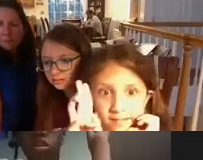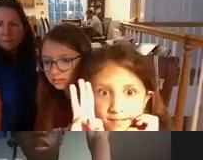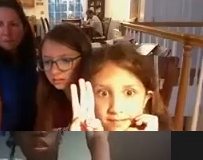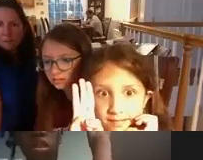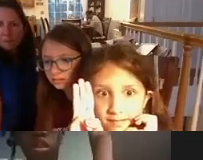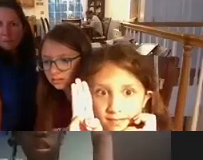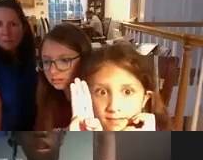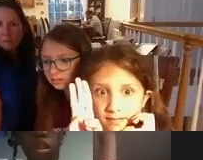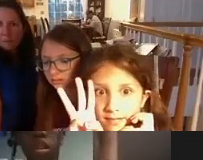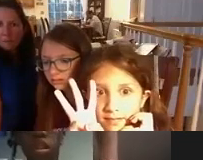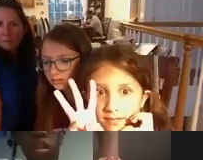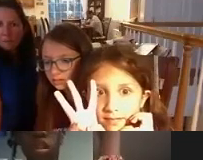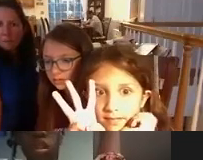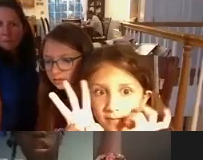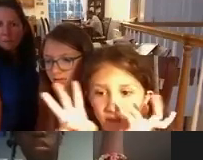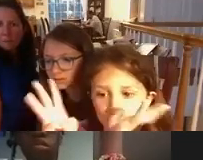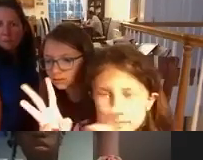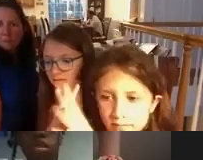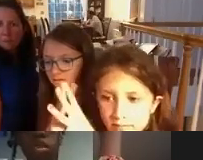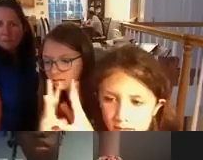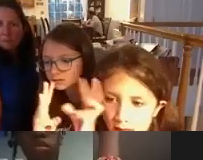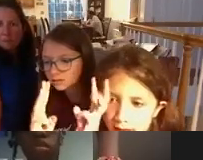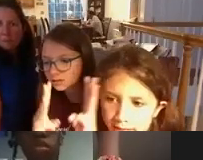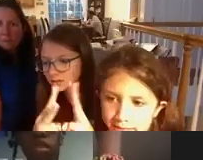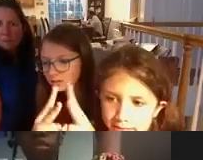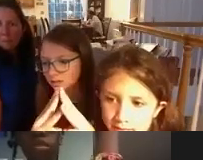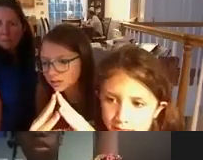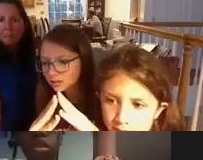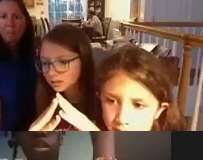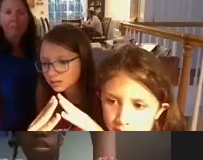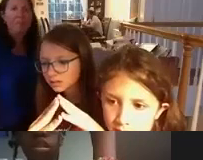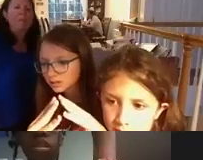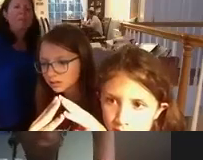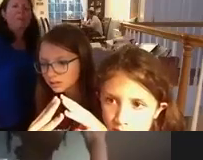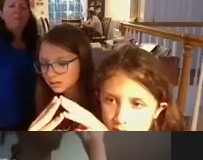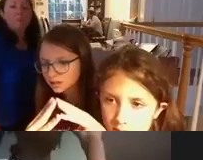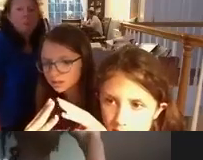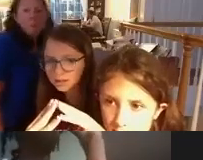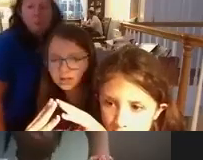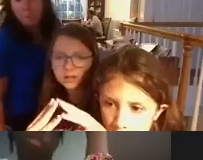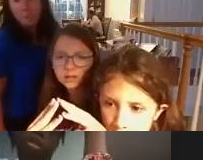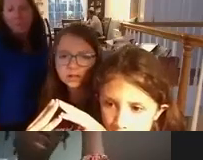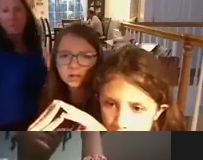I'm not sure. I'm not sure either. So if we do have to wrap this up soon, then we will go ahead and review the